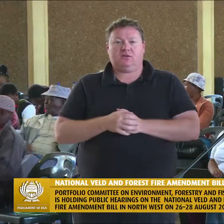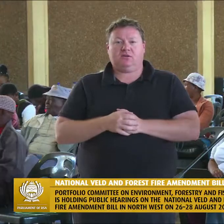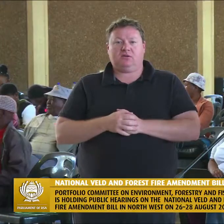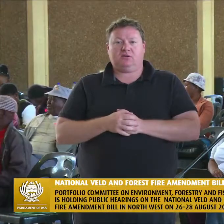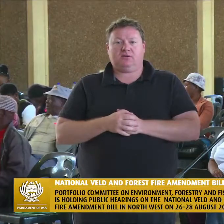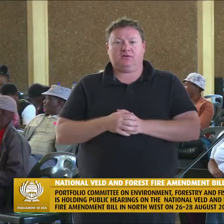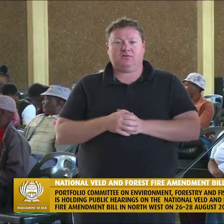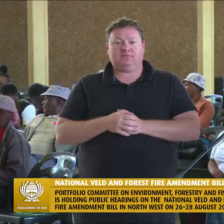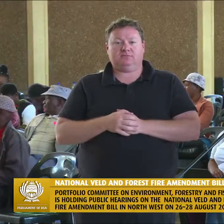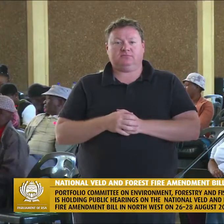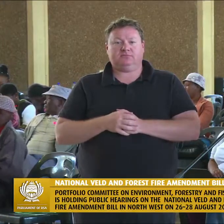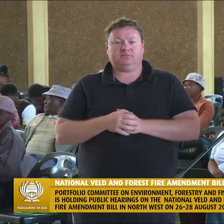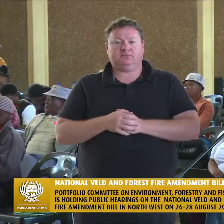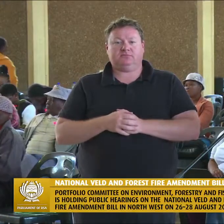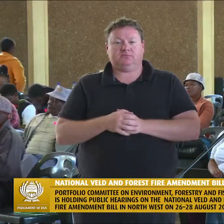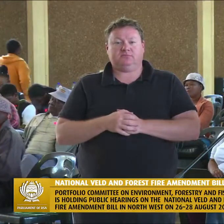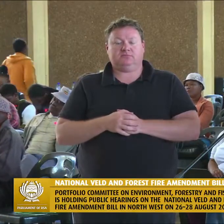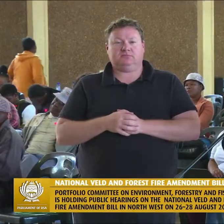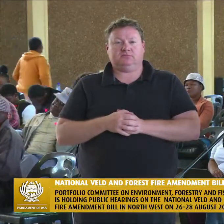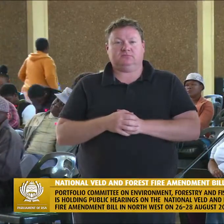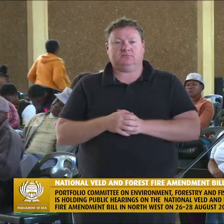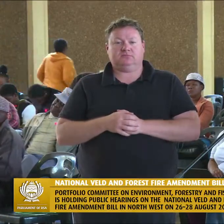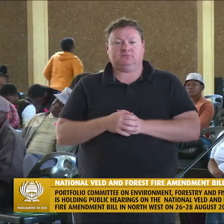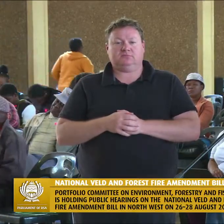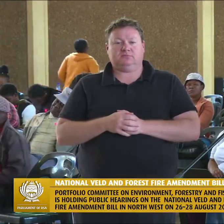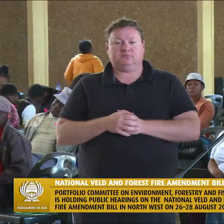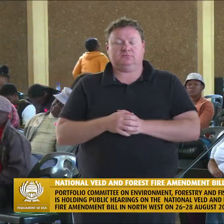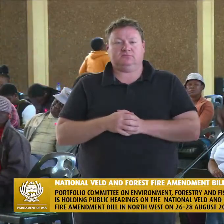the fire bridge of the fire station